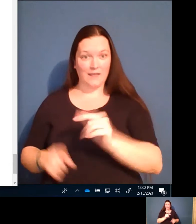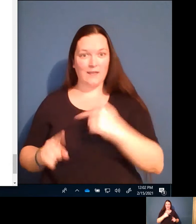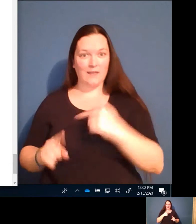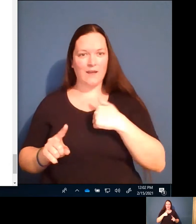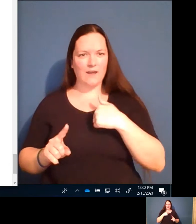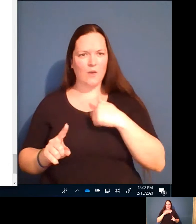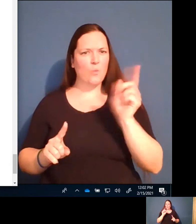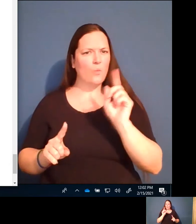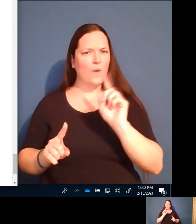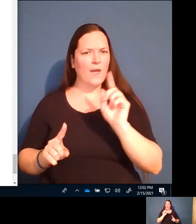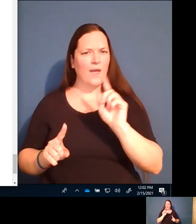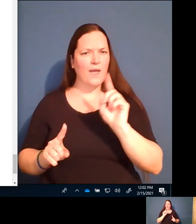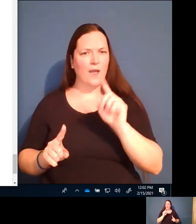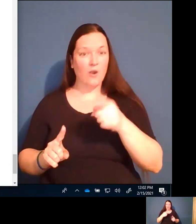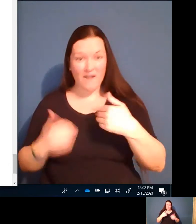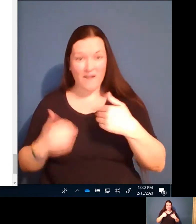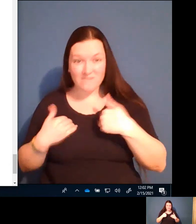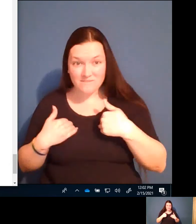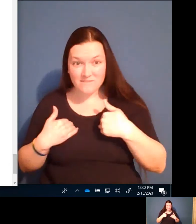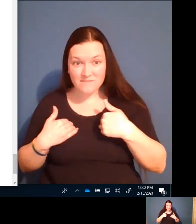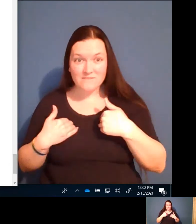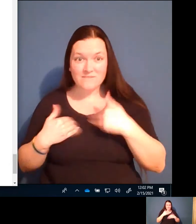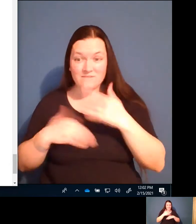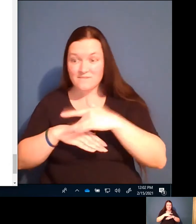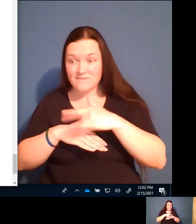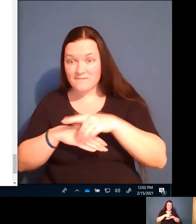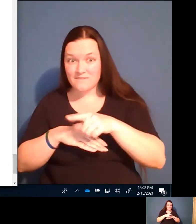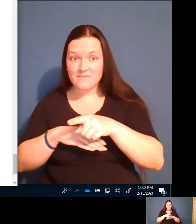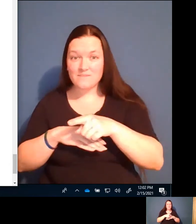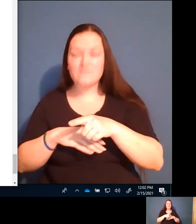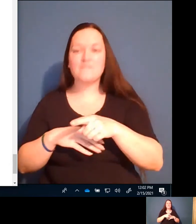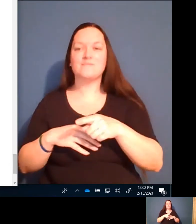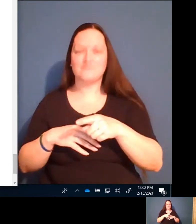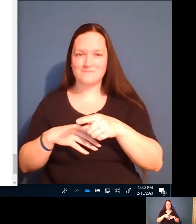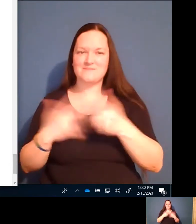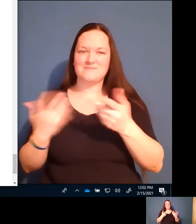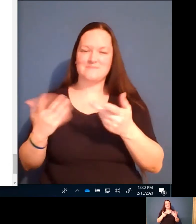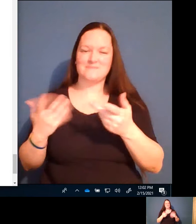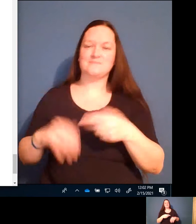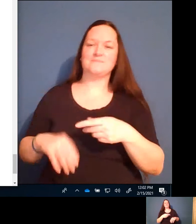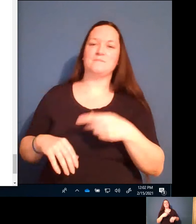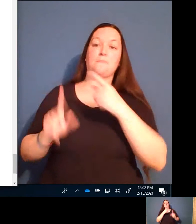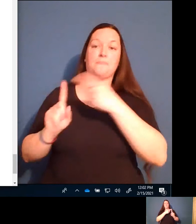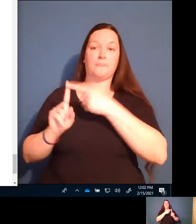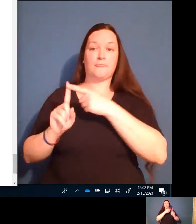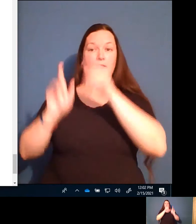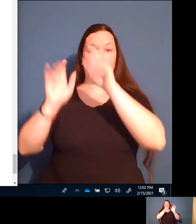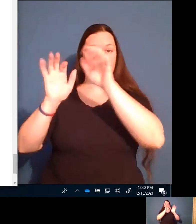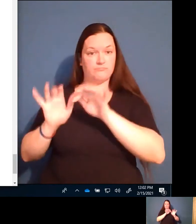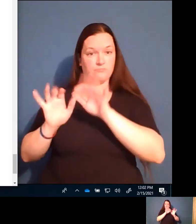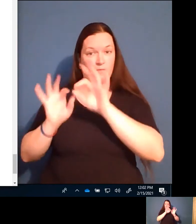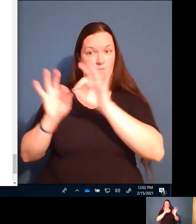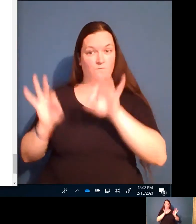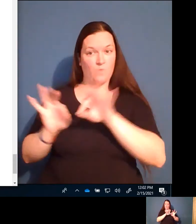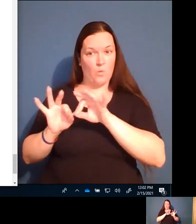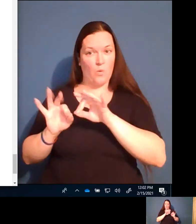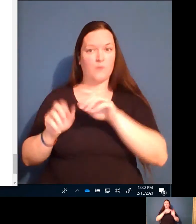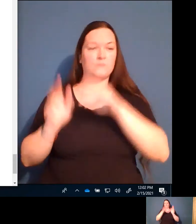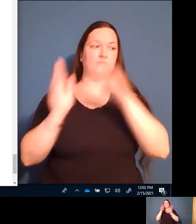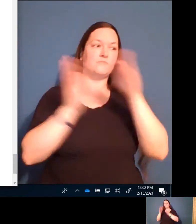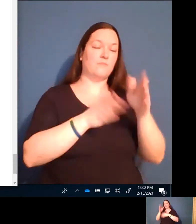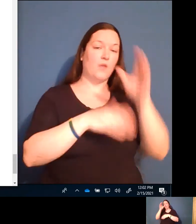status. See how the objects all work together? First, I filled out the form, then queried the database to search for the